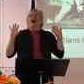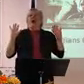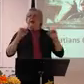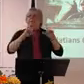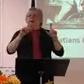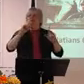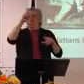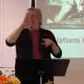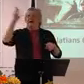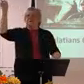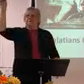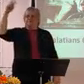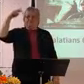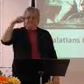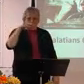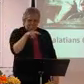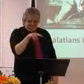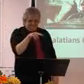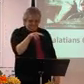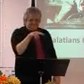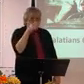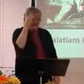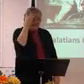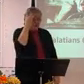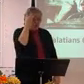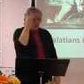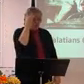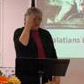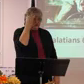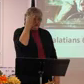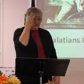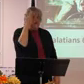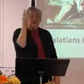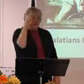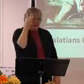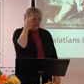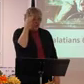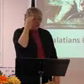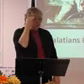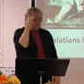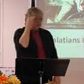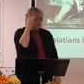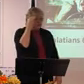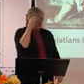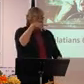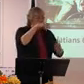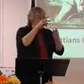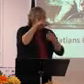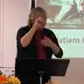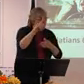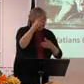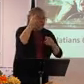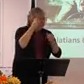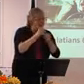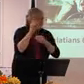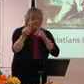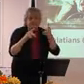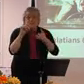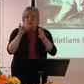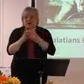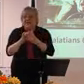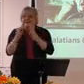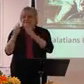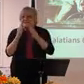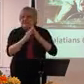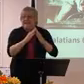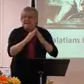but God sees, God knows. And so Paul reminds the people of Galatia, because see, they